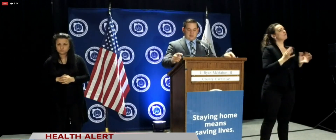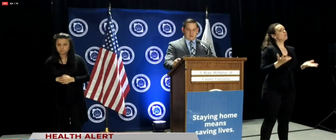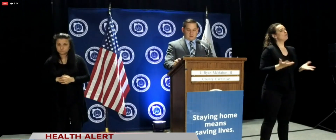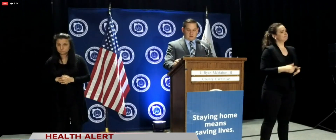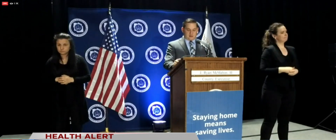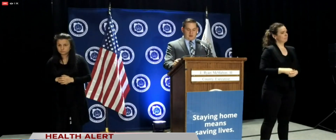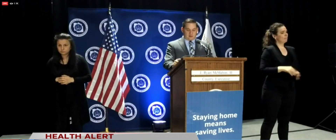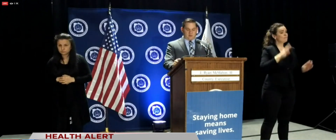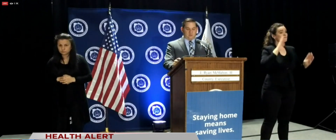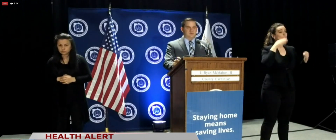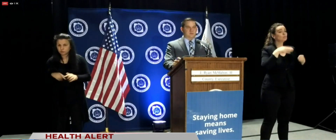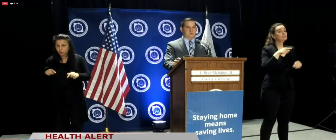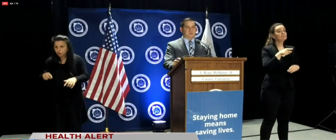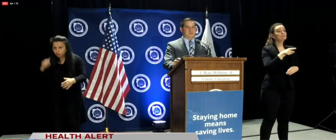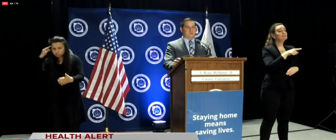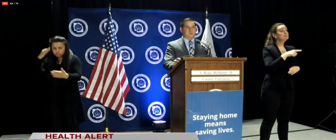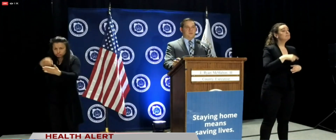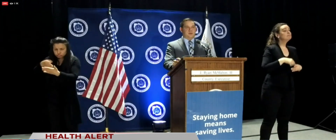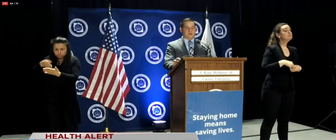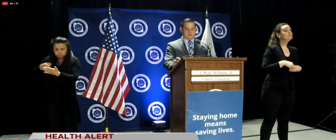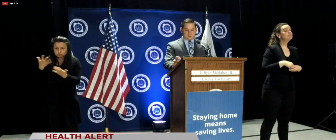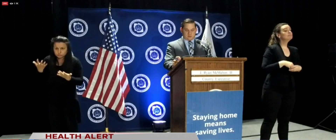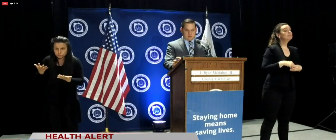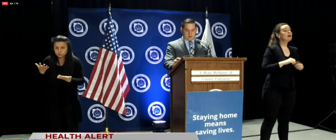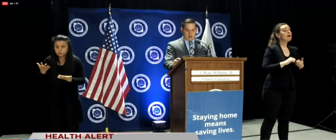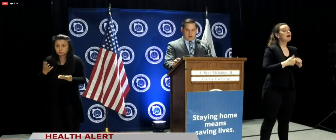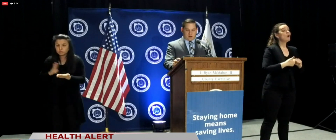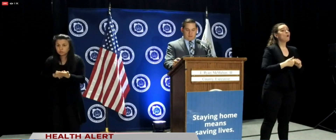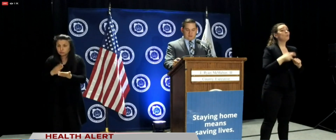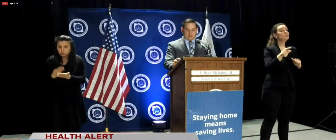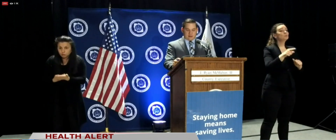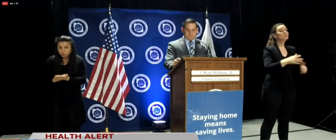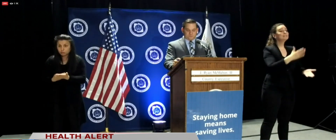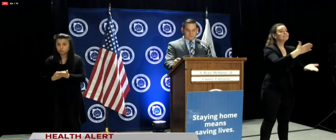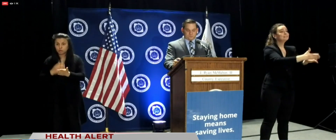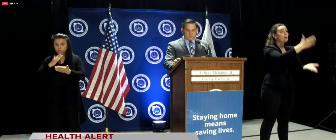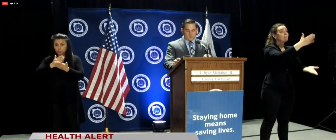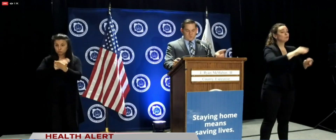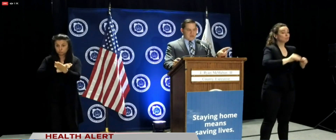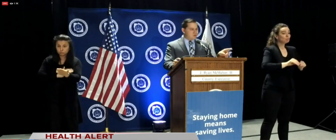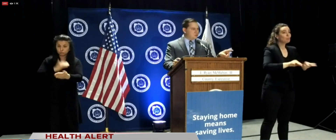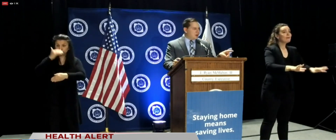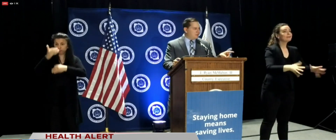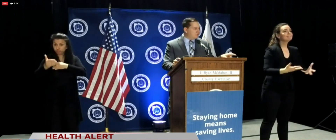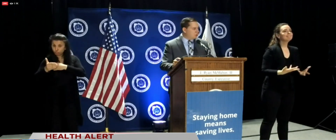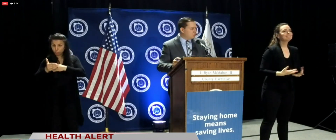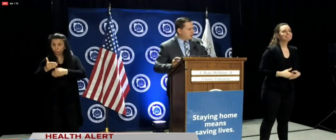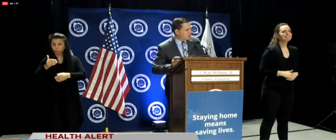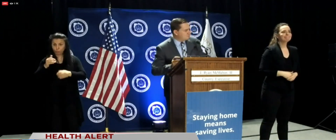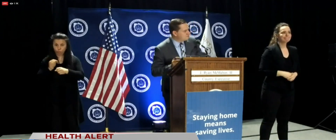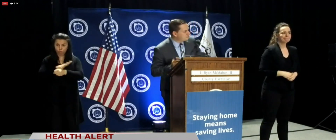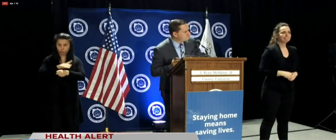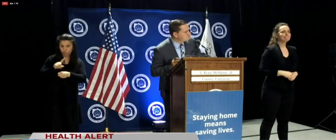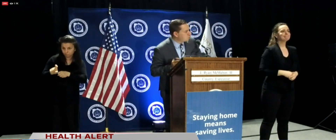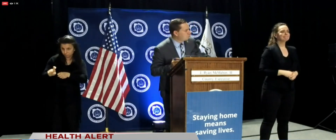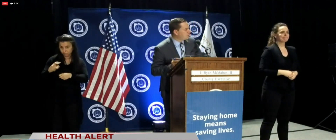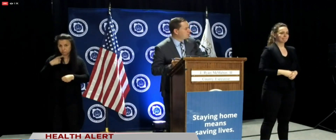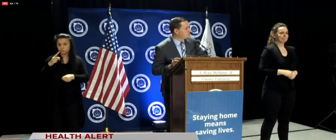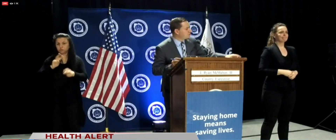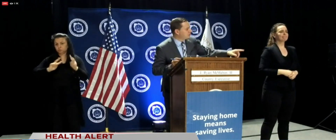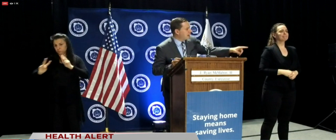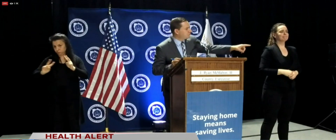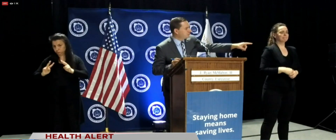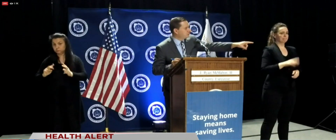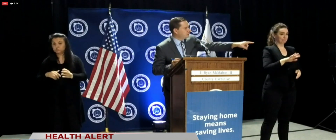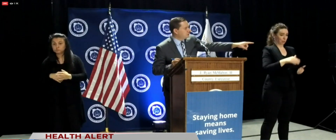on are some of the preventable things about that. We have a new graph, though, over here